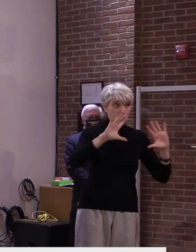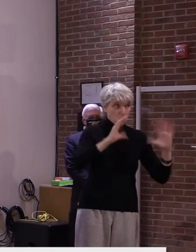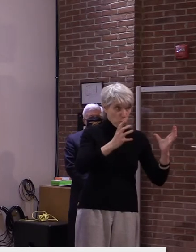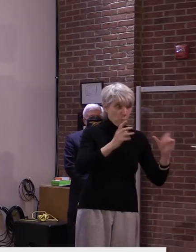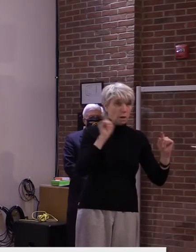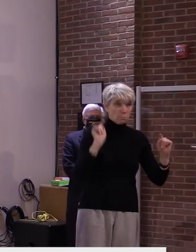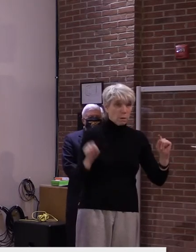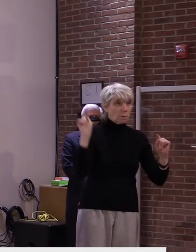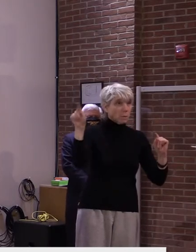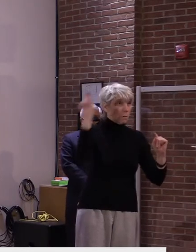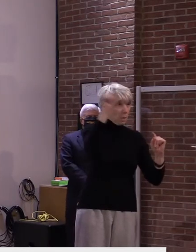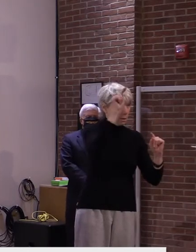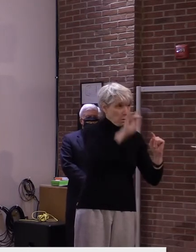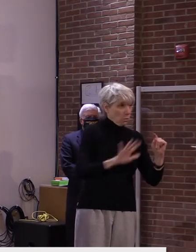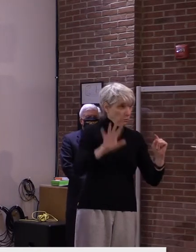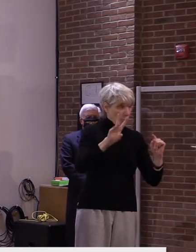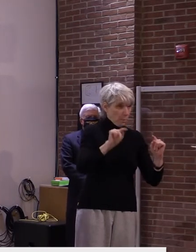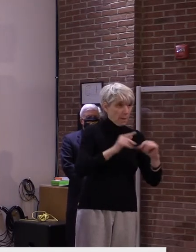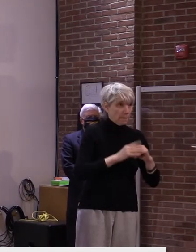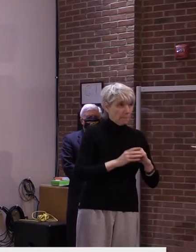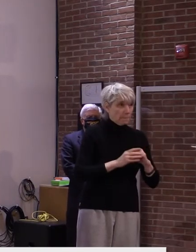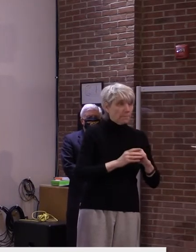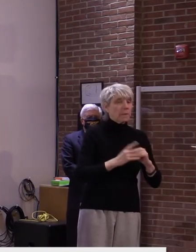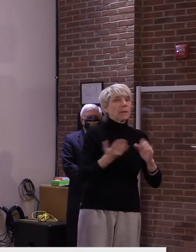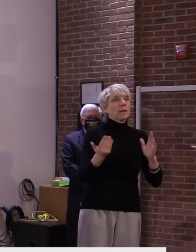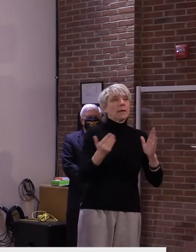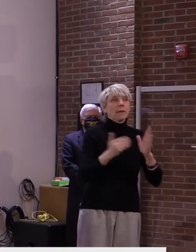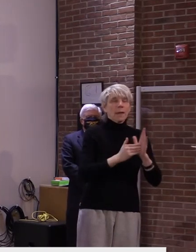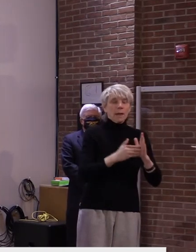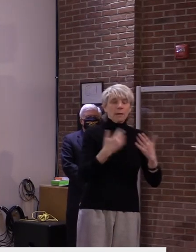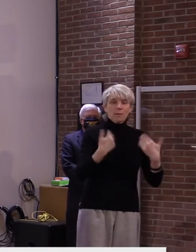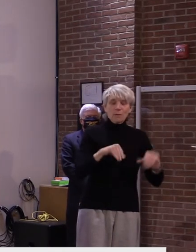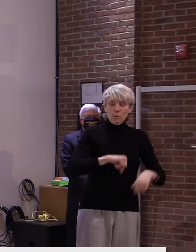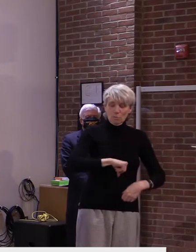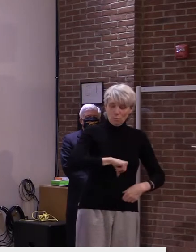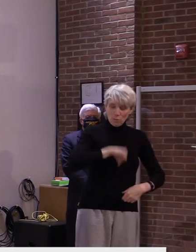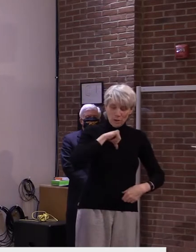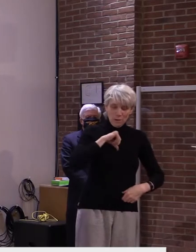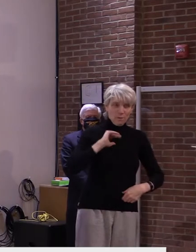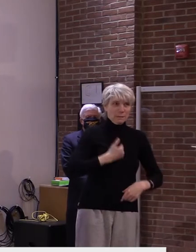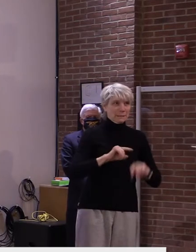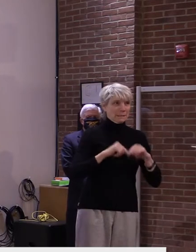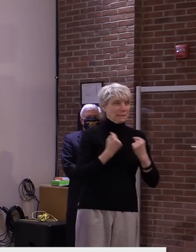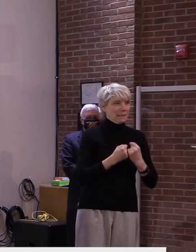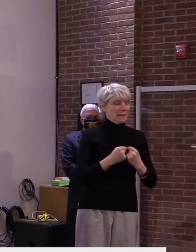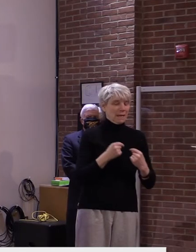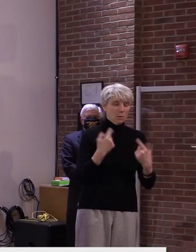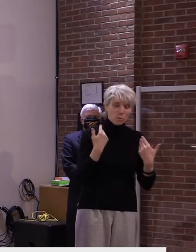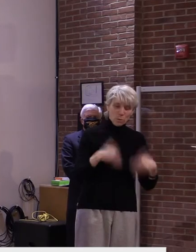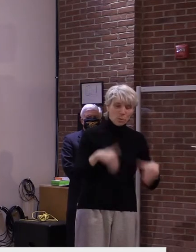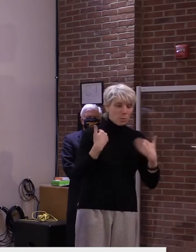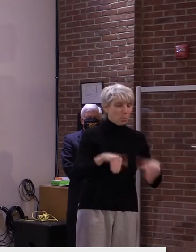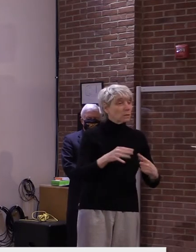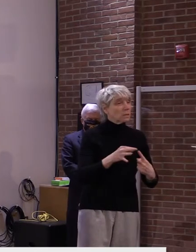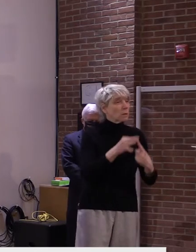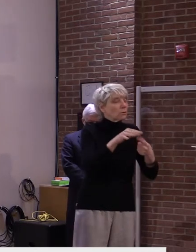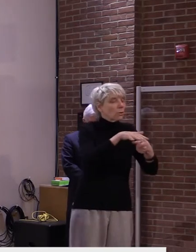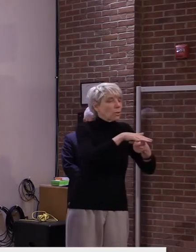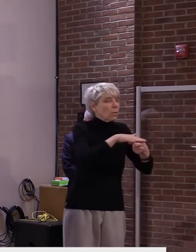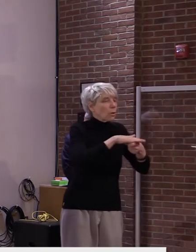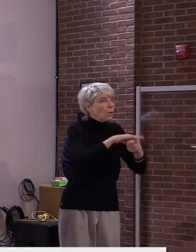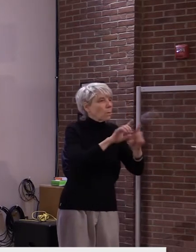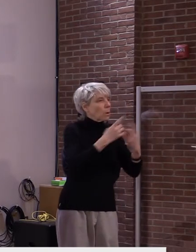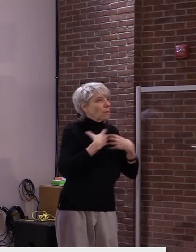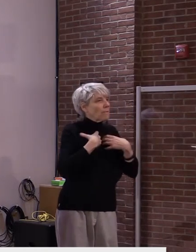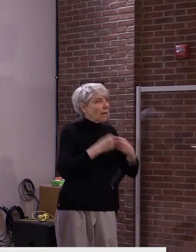I really can't pass up the opportunity to again say how proud I am of our teams, especially in our local health offices. Even though